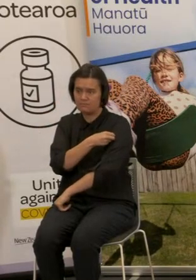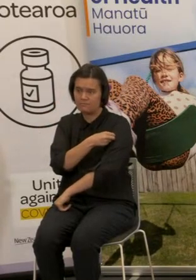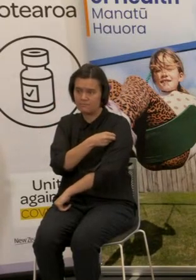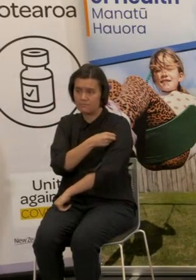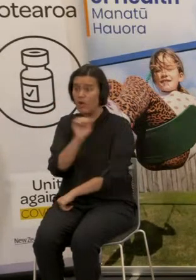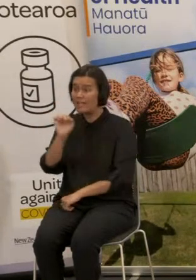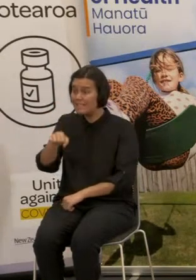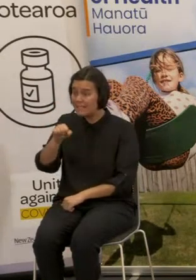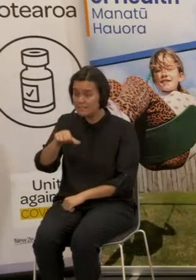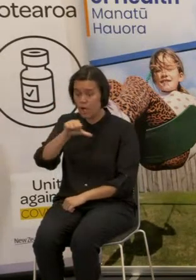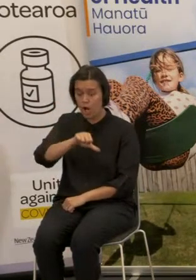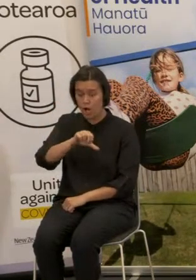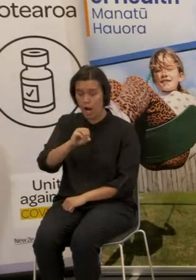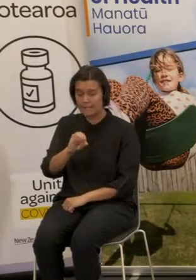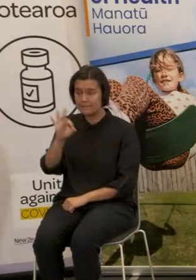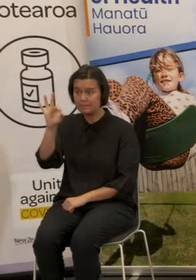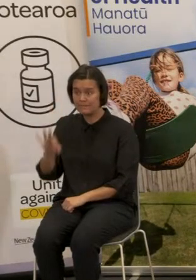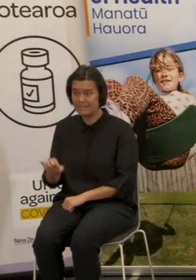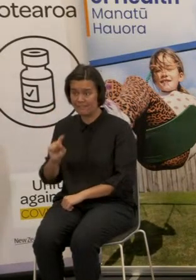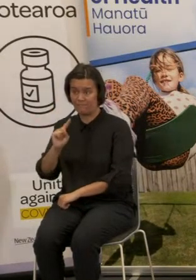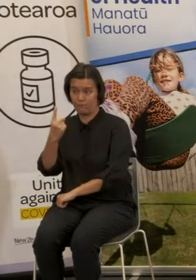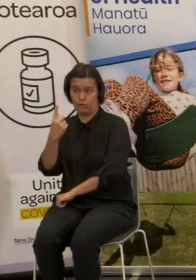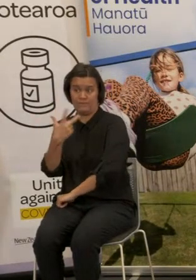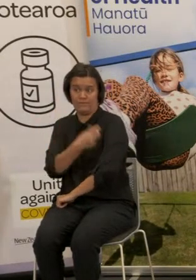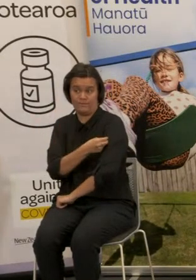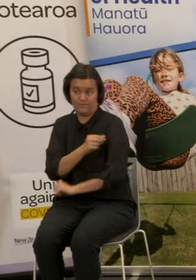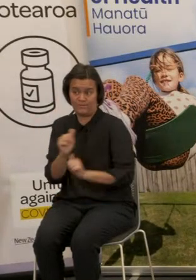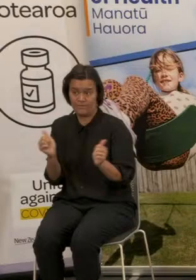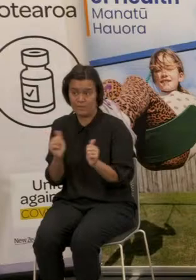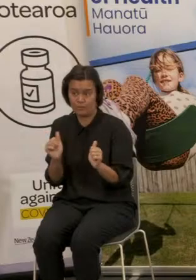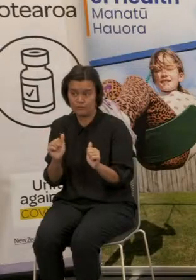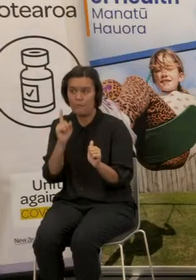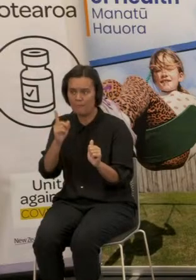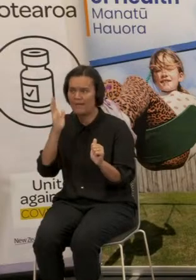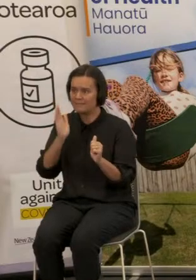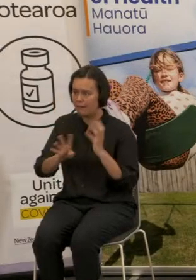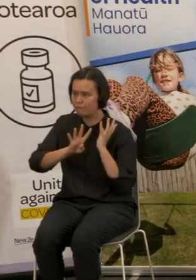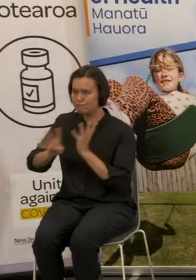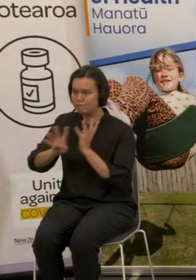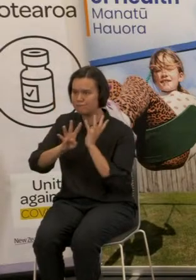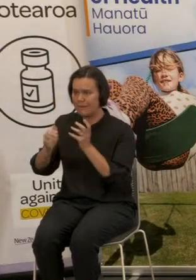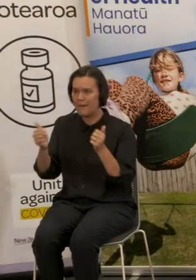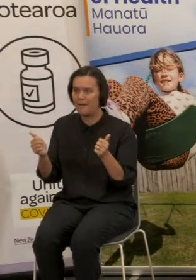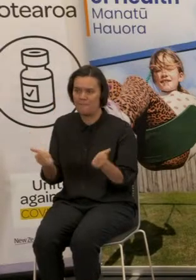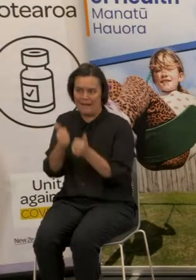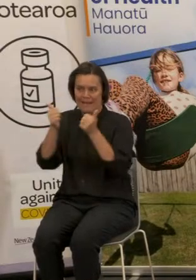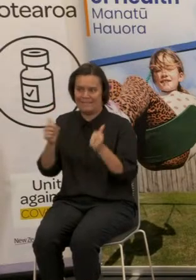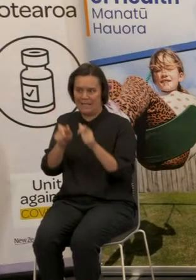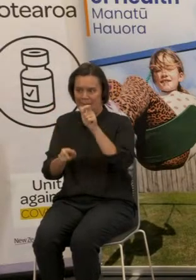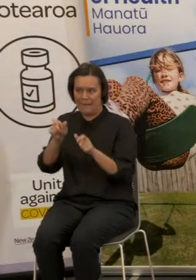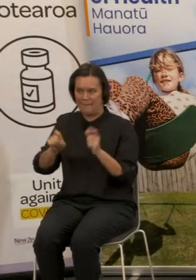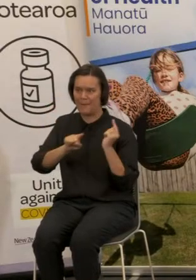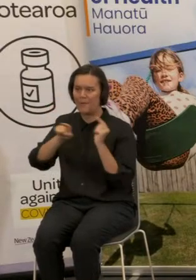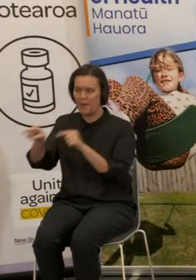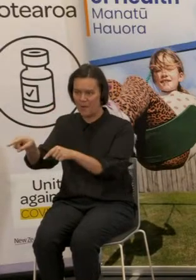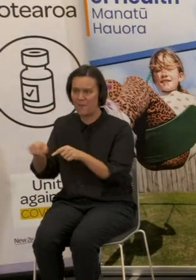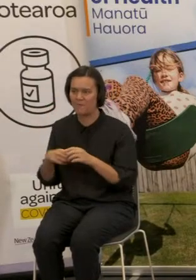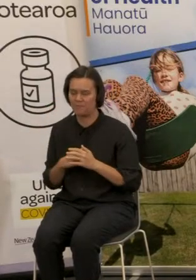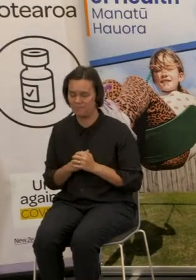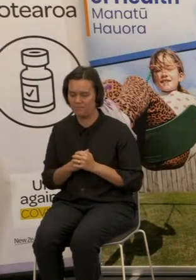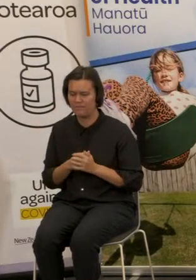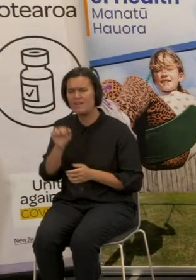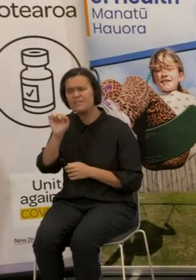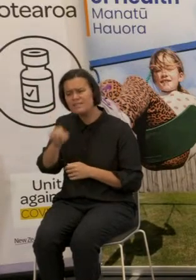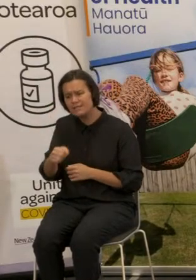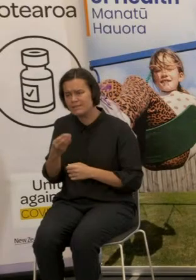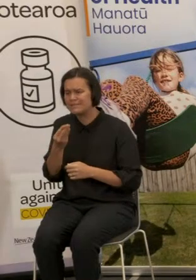90% first dose milestone. There is, as people are aware, misinformation and disinformation out and about. Some